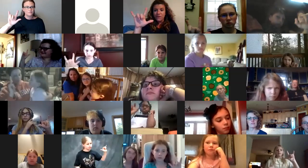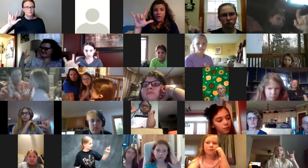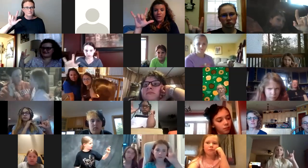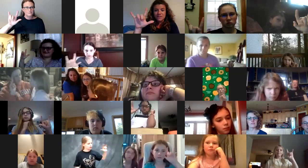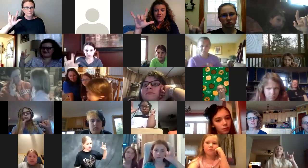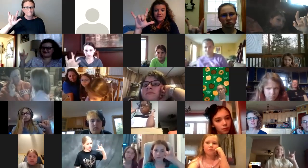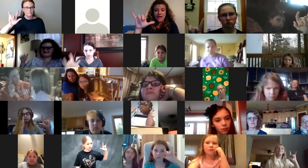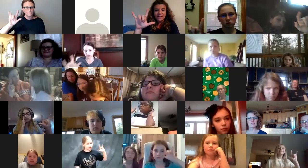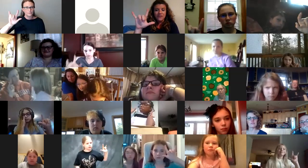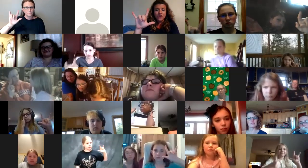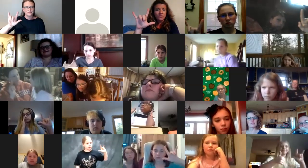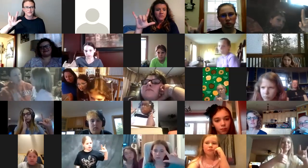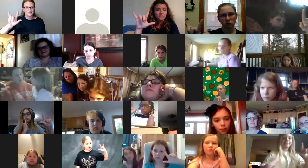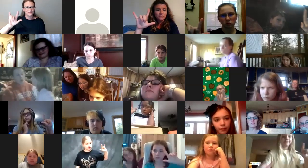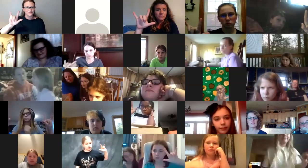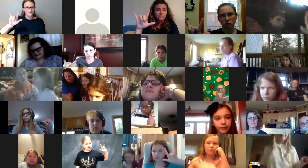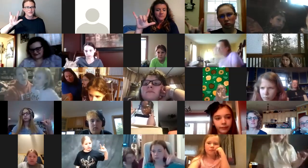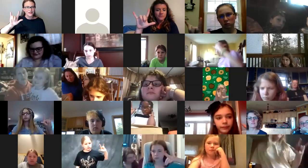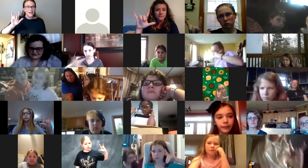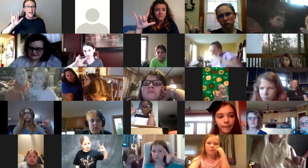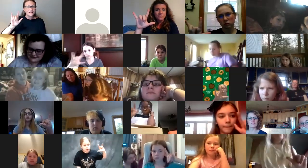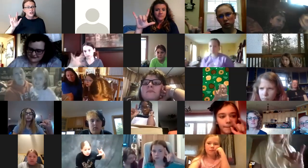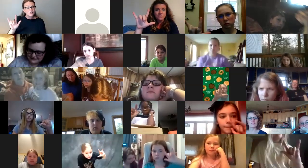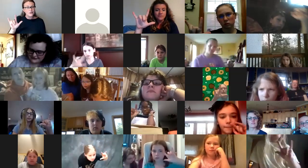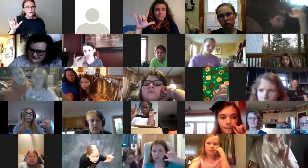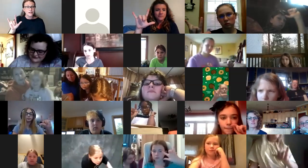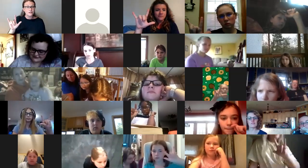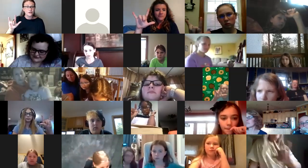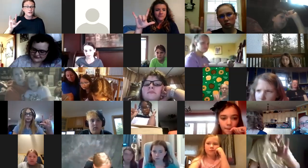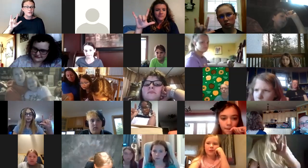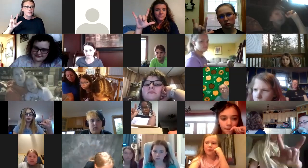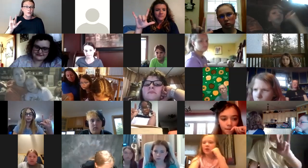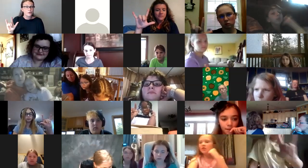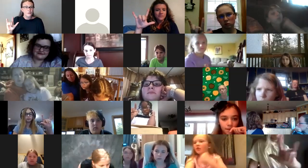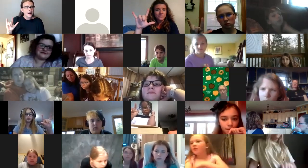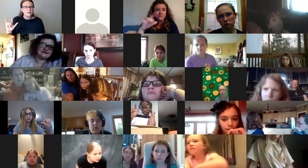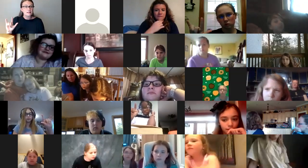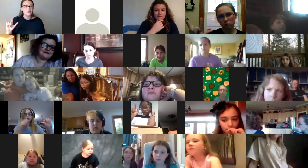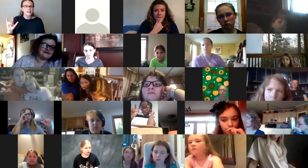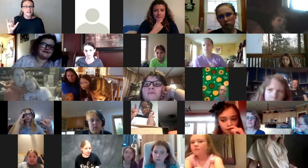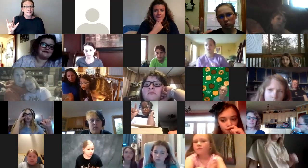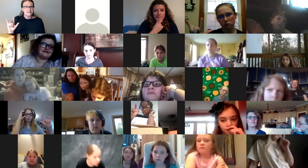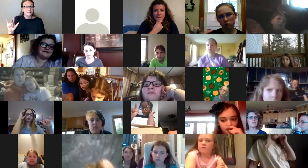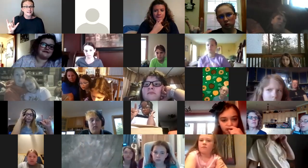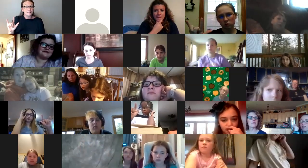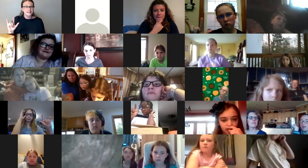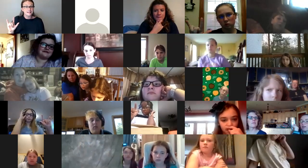before. This means I love you. And it's also a phrase you can use with your friends. I mean, it doesn't necessarily mean